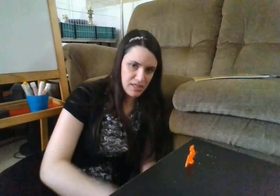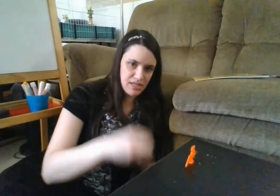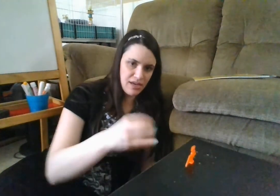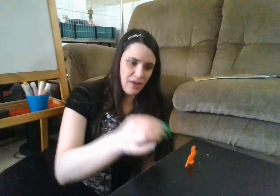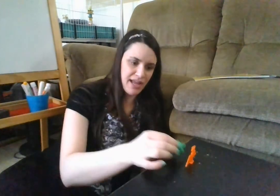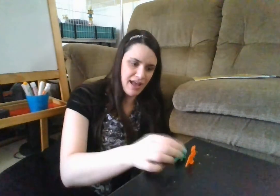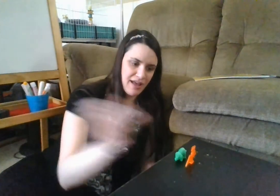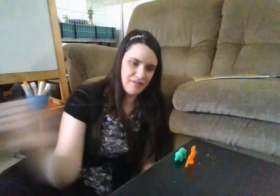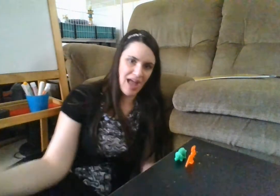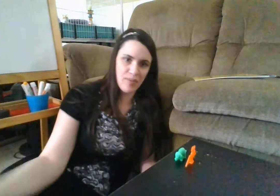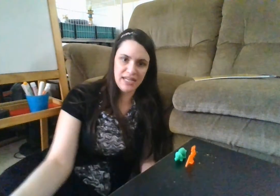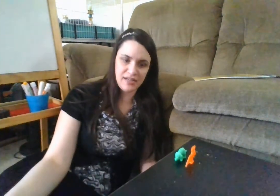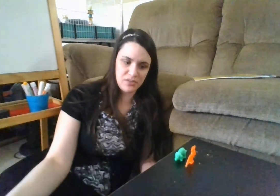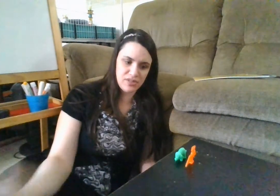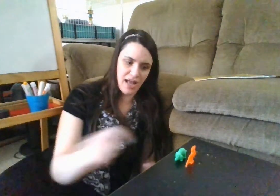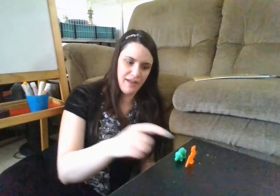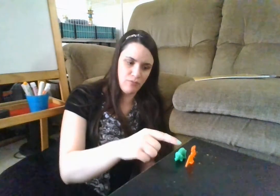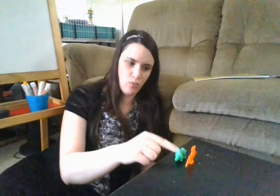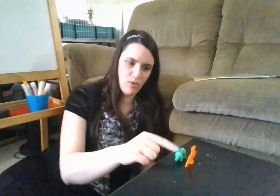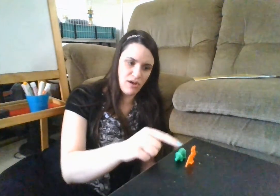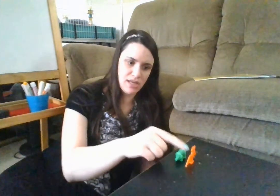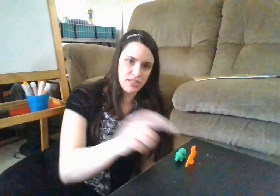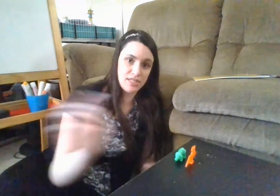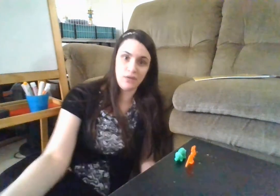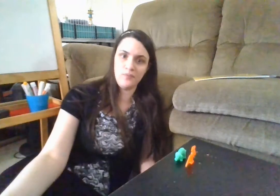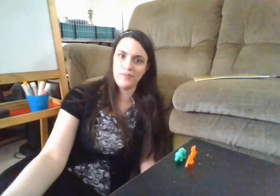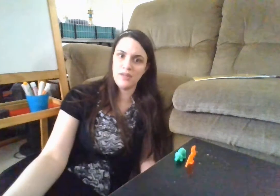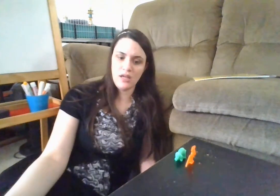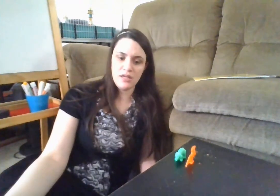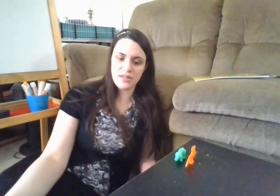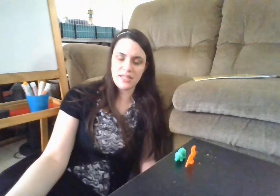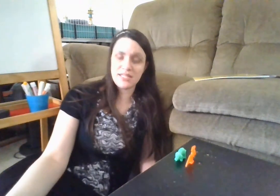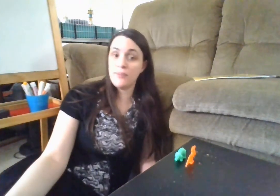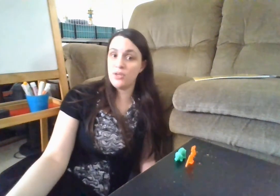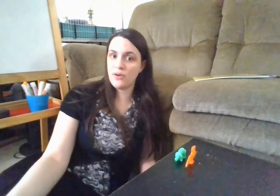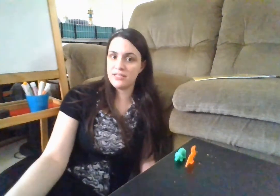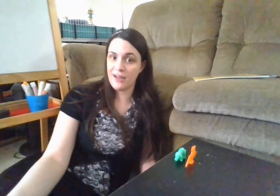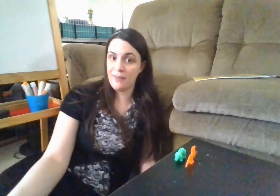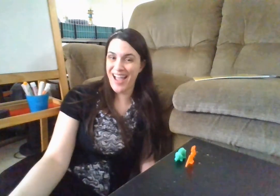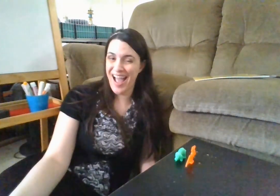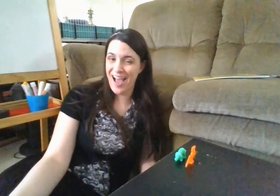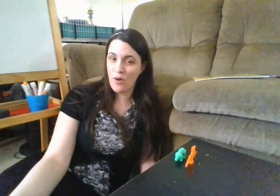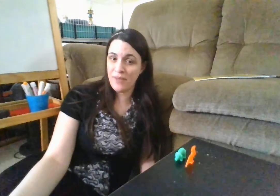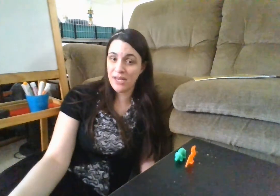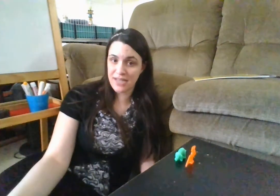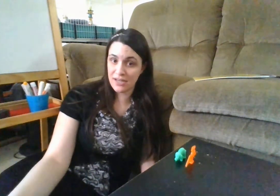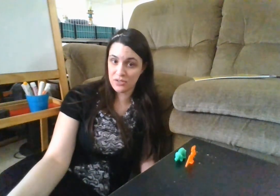So now I have how many dinosaurs? I have 1, 2. So this time you guys tell me, how many